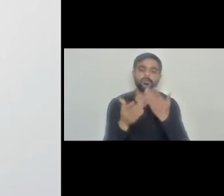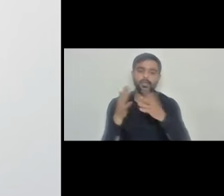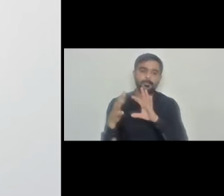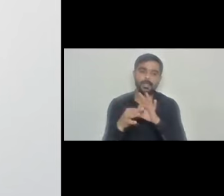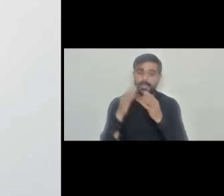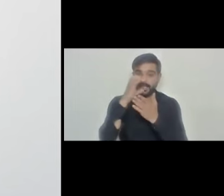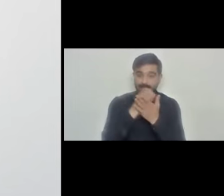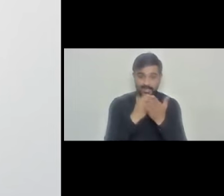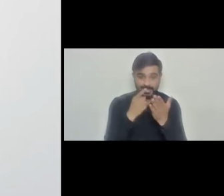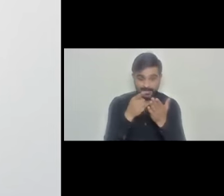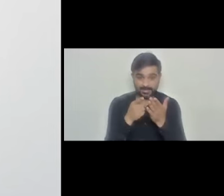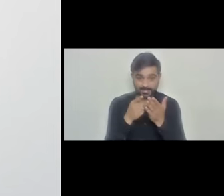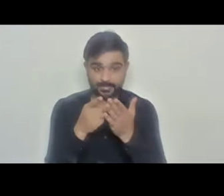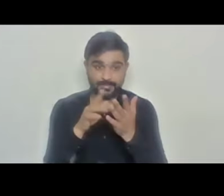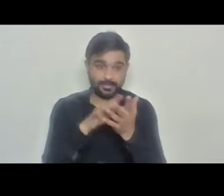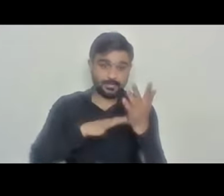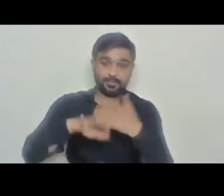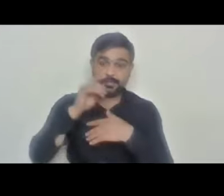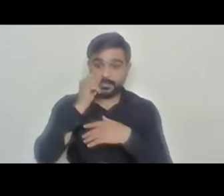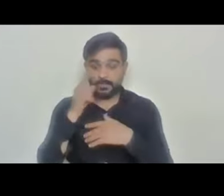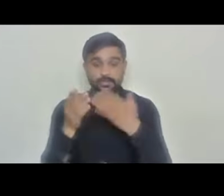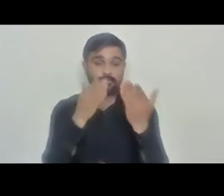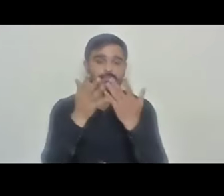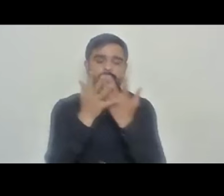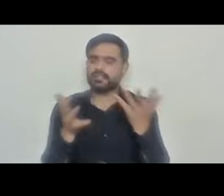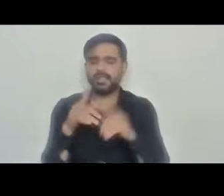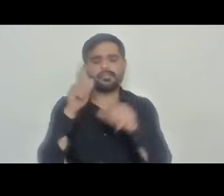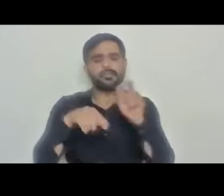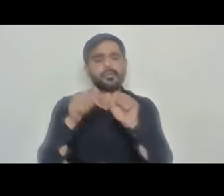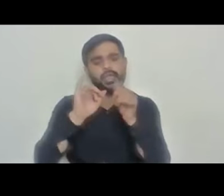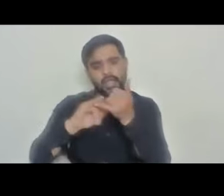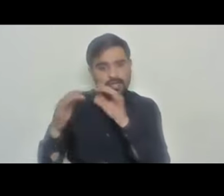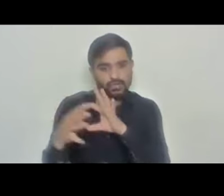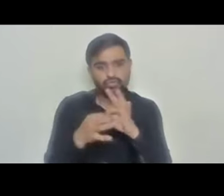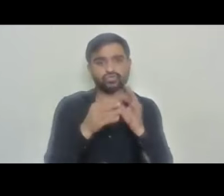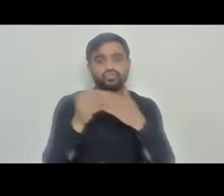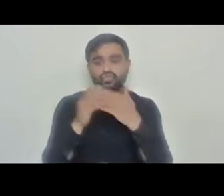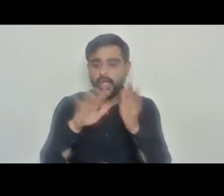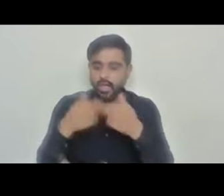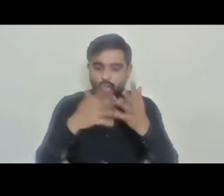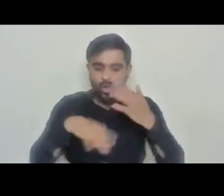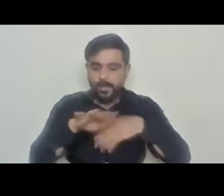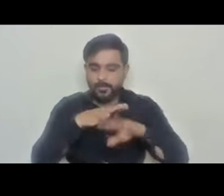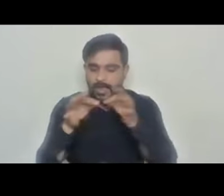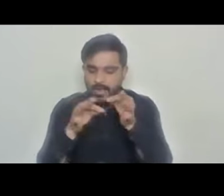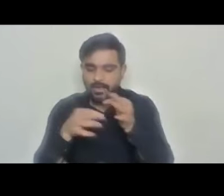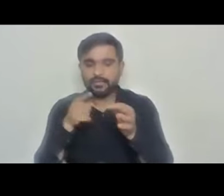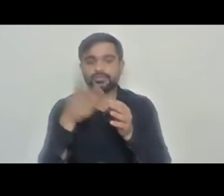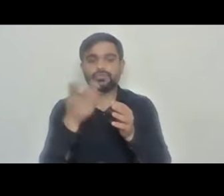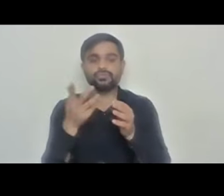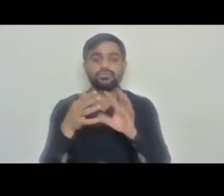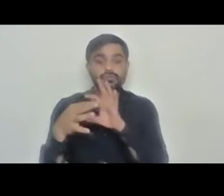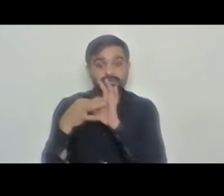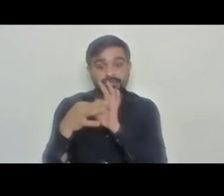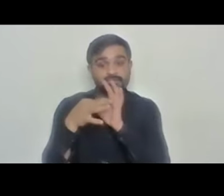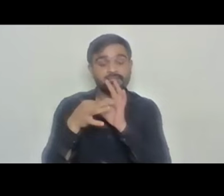discourse a discourse around gender would be things that people associate with gender. How is it defined? What are the connotations